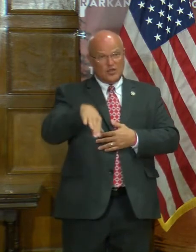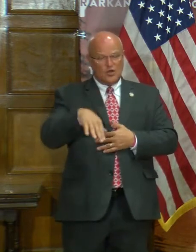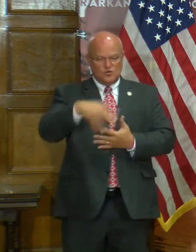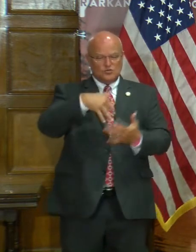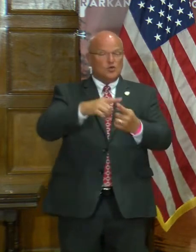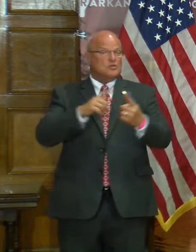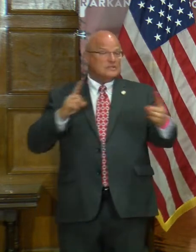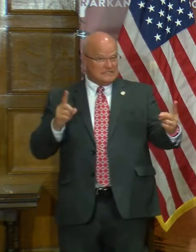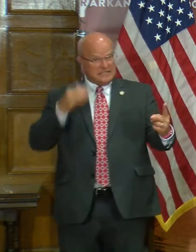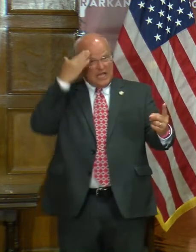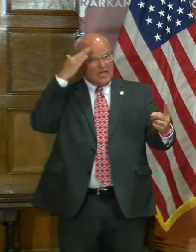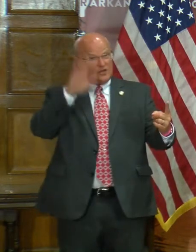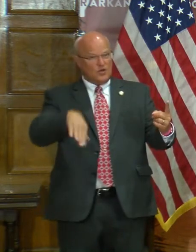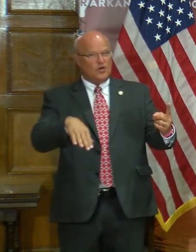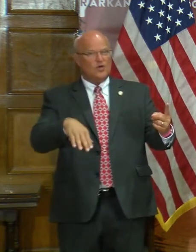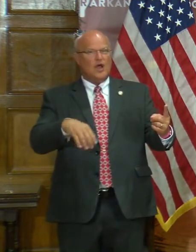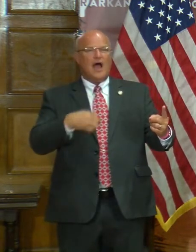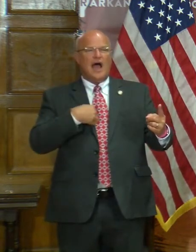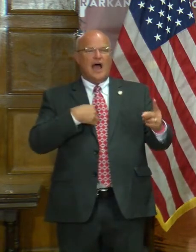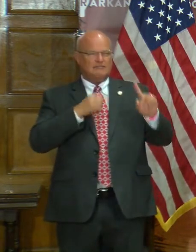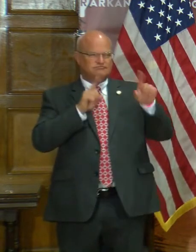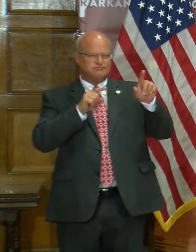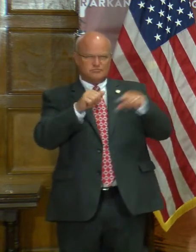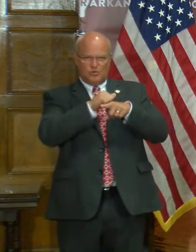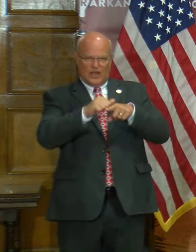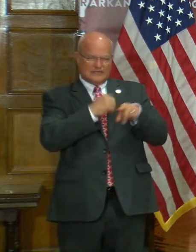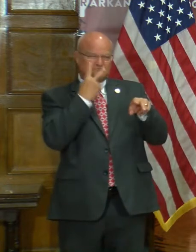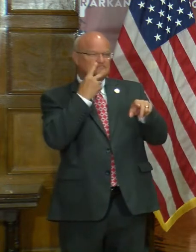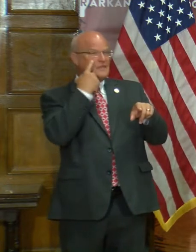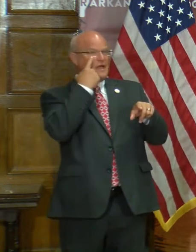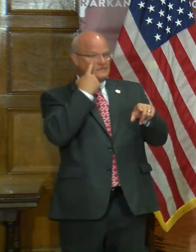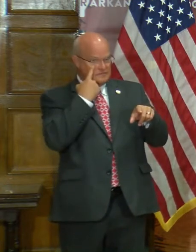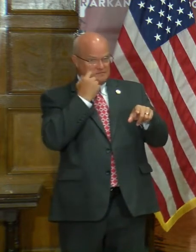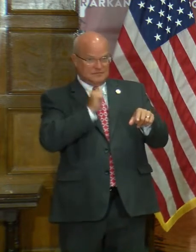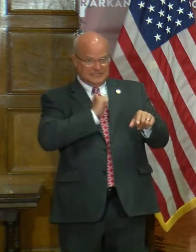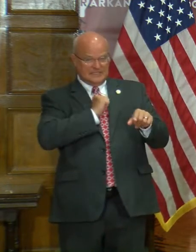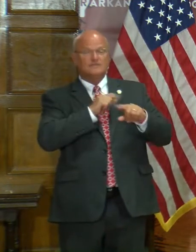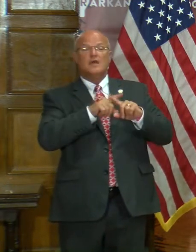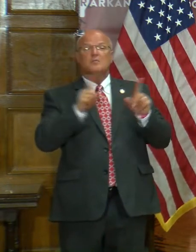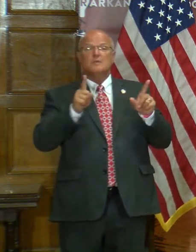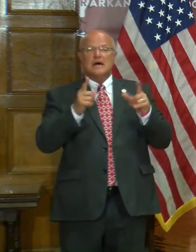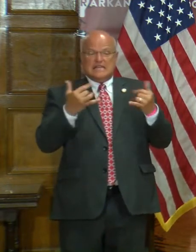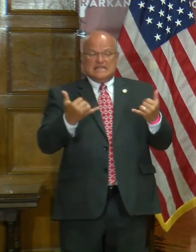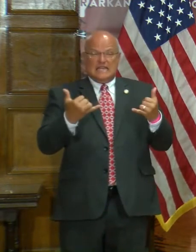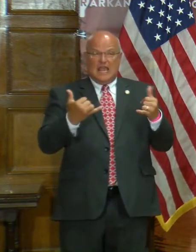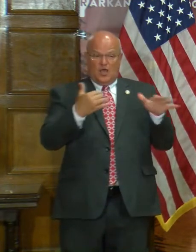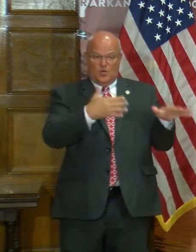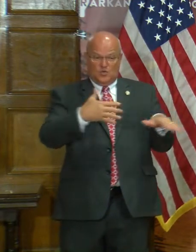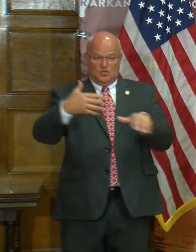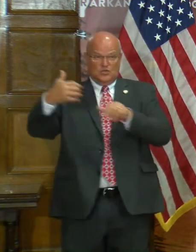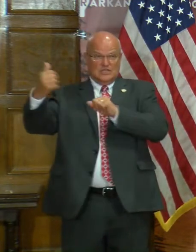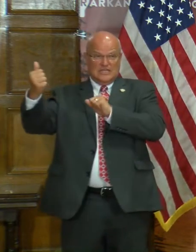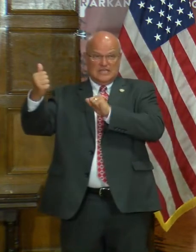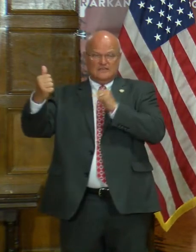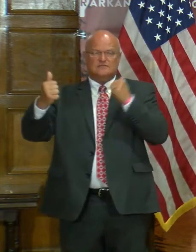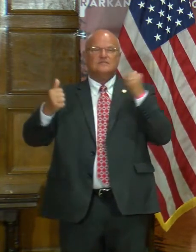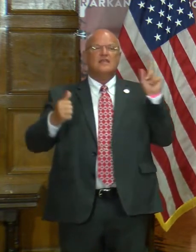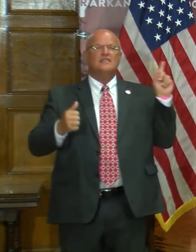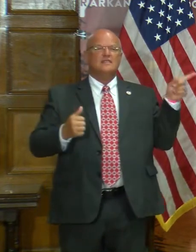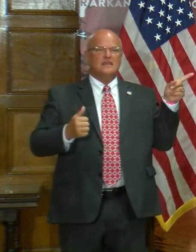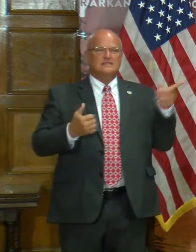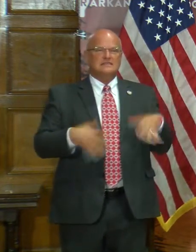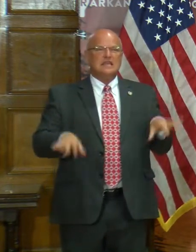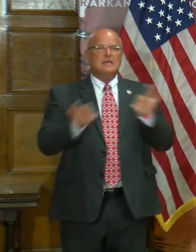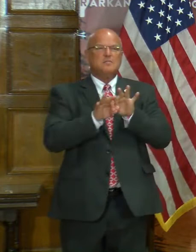social distancing. I've been to practice. I've seen it. But now it's more important when you leave. This is the most important